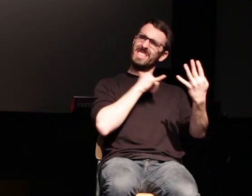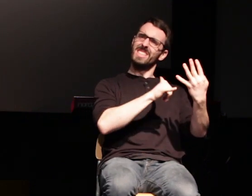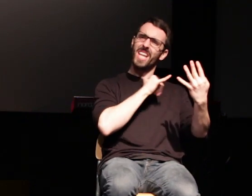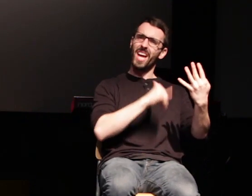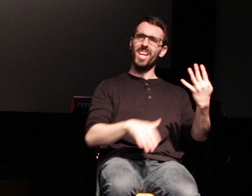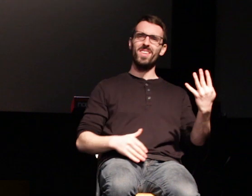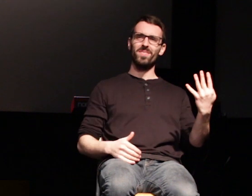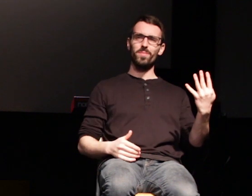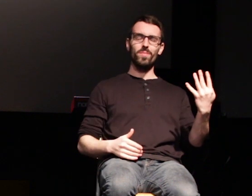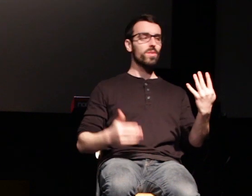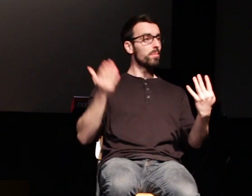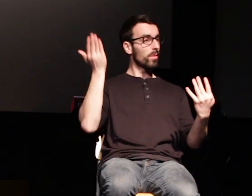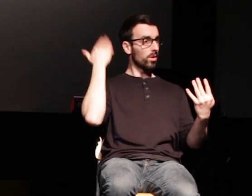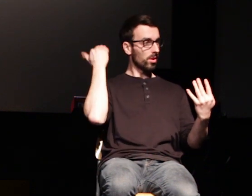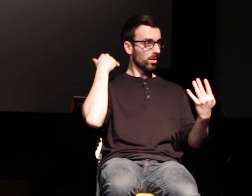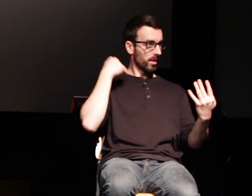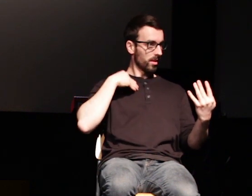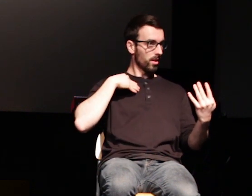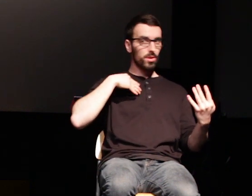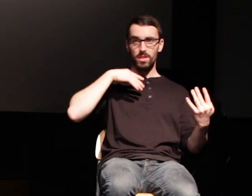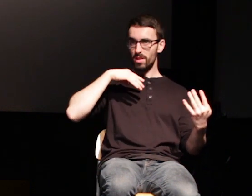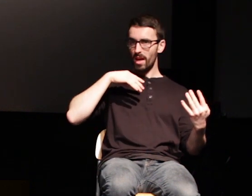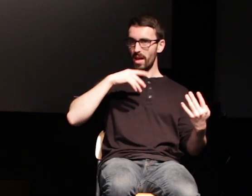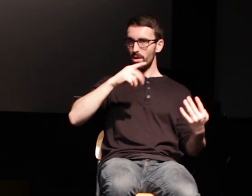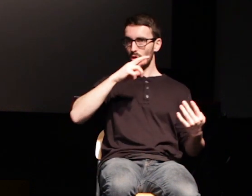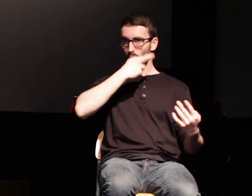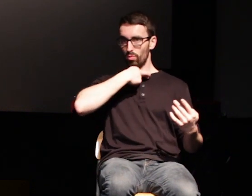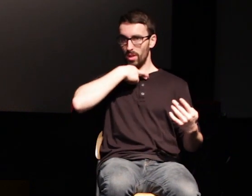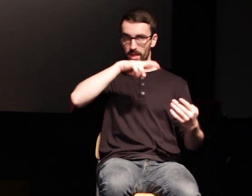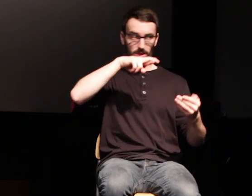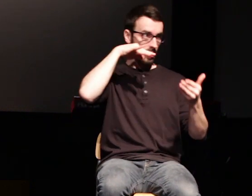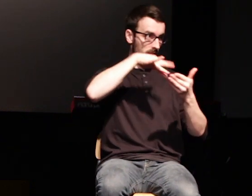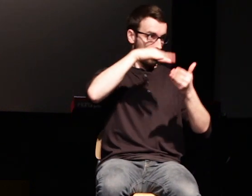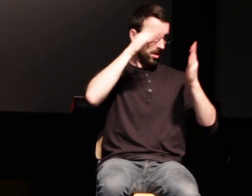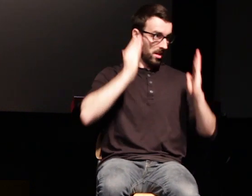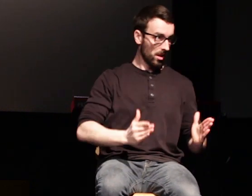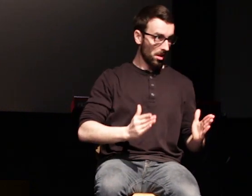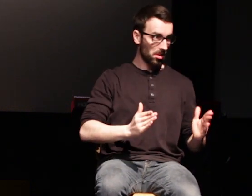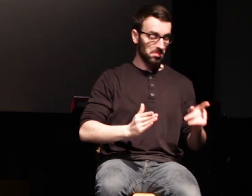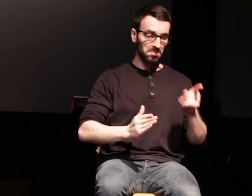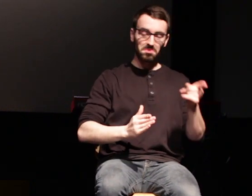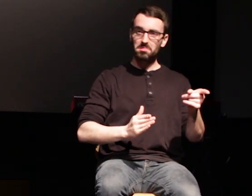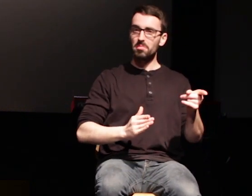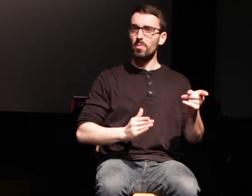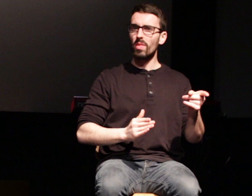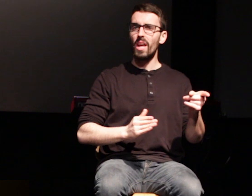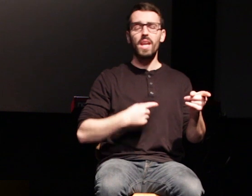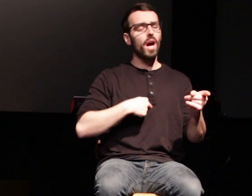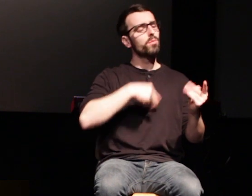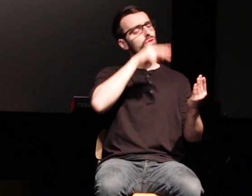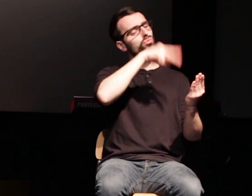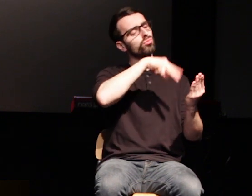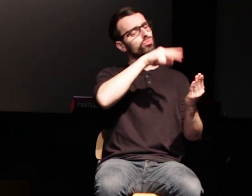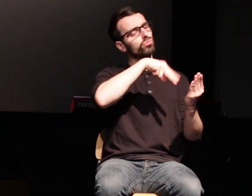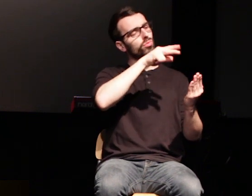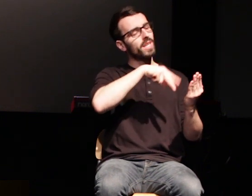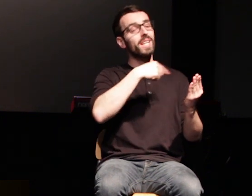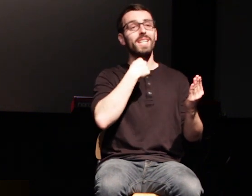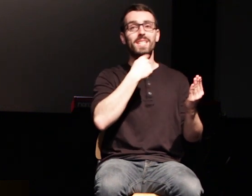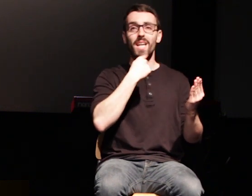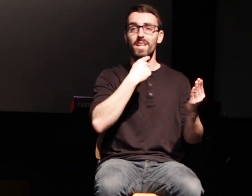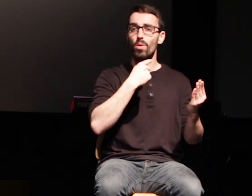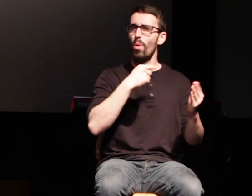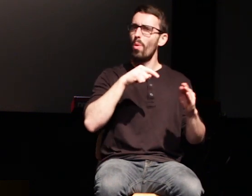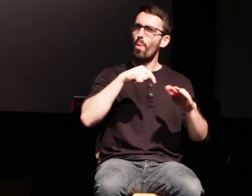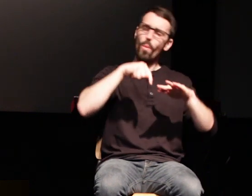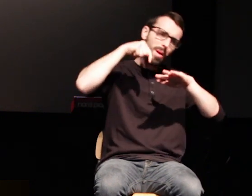this week by a theologian, I'm blanking on his name right now, who said, you know, if we honestly get to the heart of it, the truth of the matter is none of